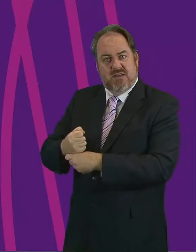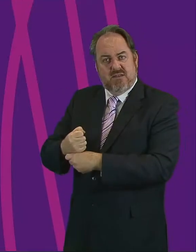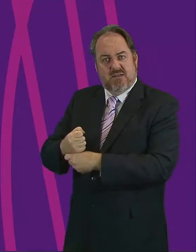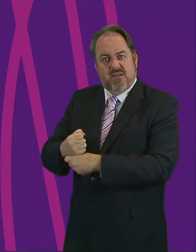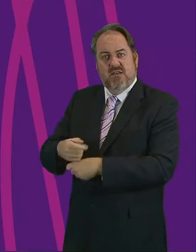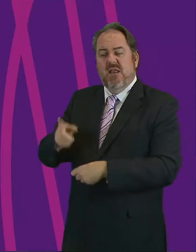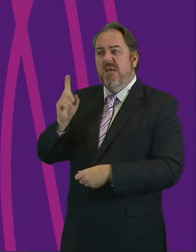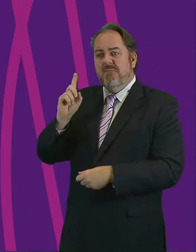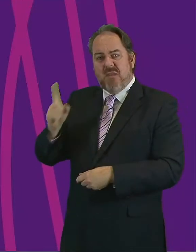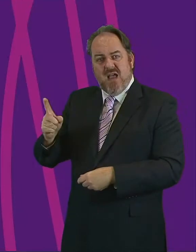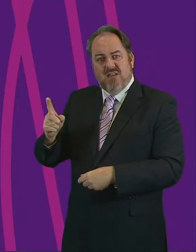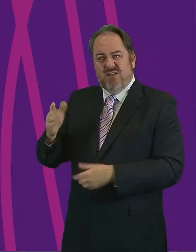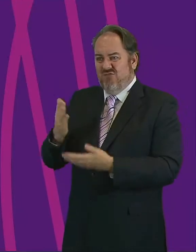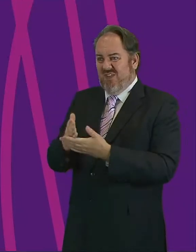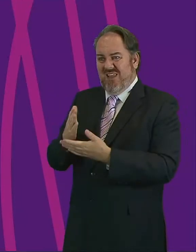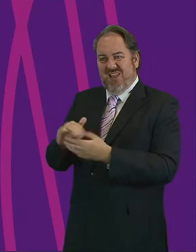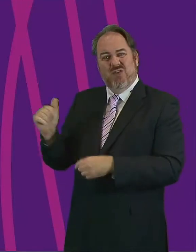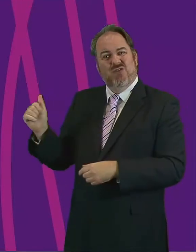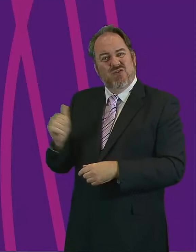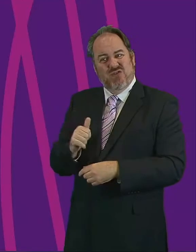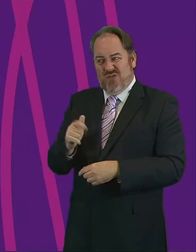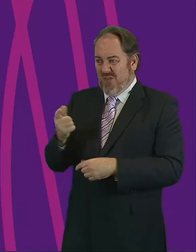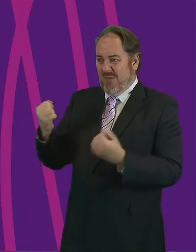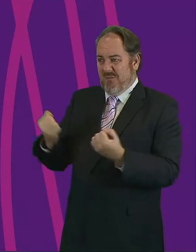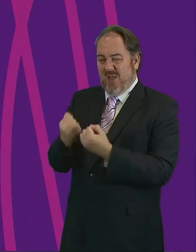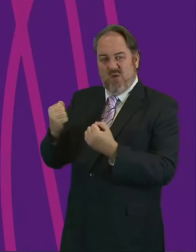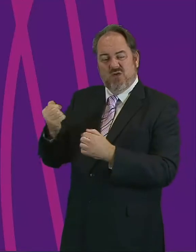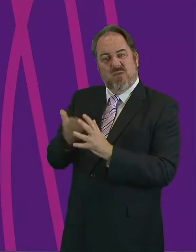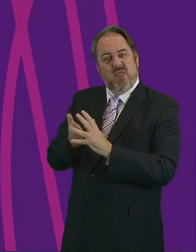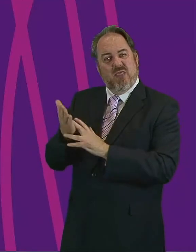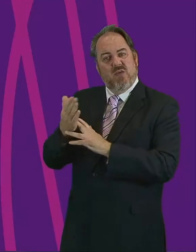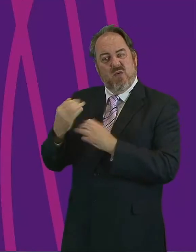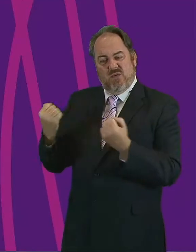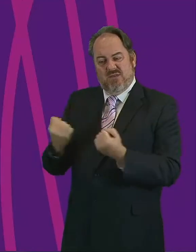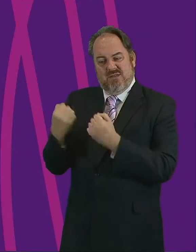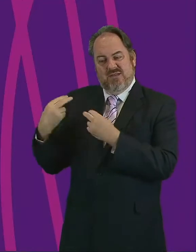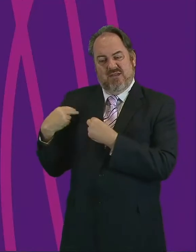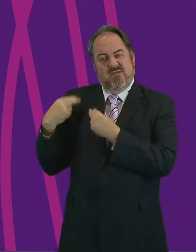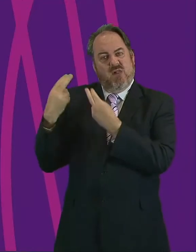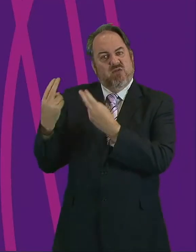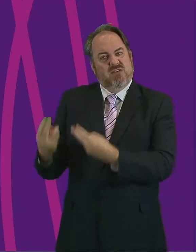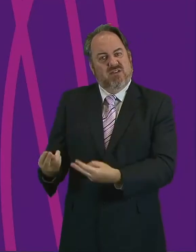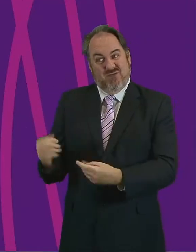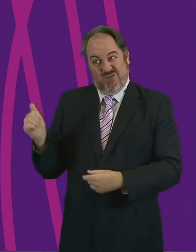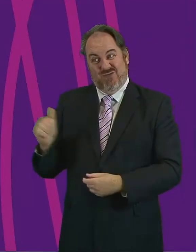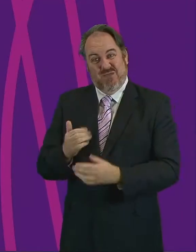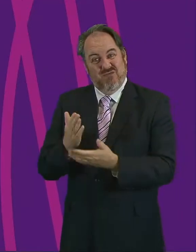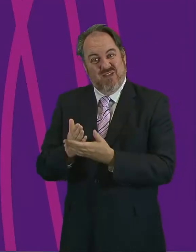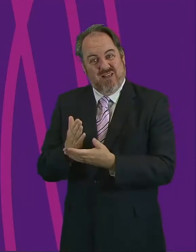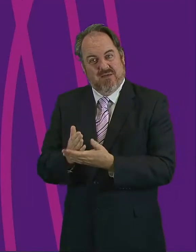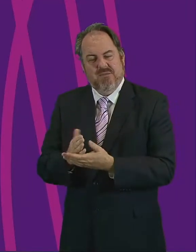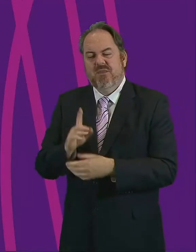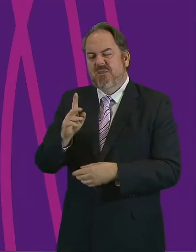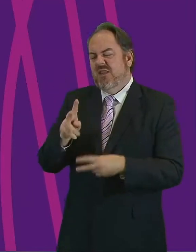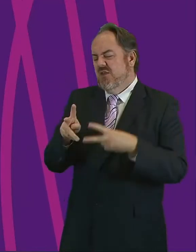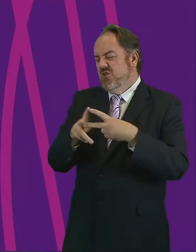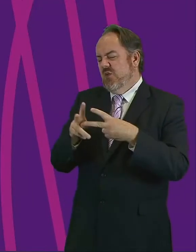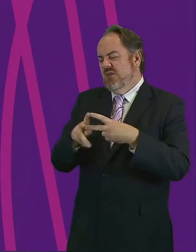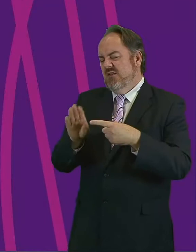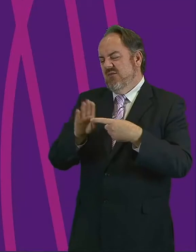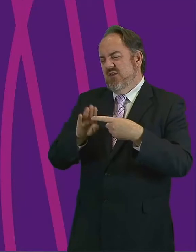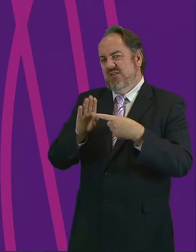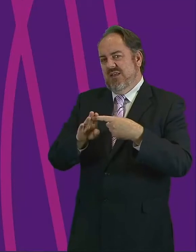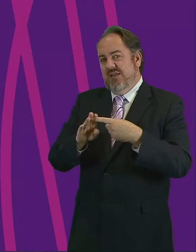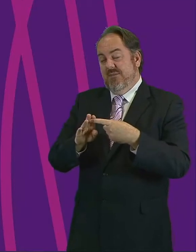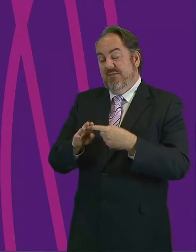bypass devolution. Now, on to land and buildings transaction tax. The two answers. The first one is that 8 out